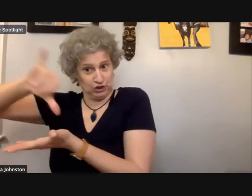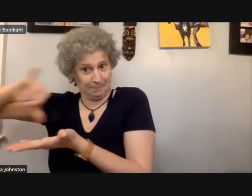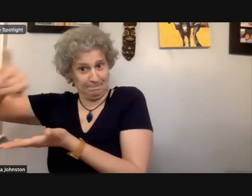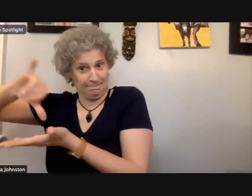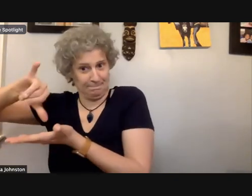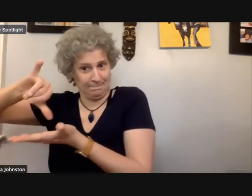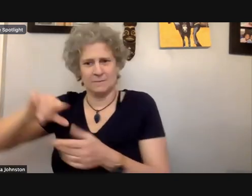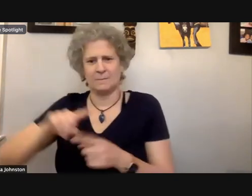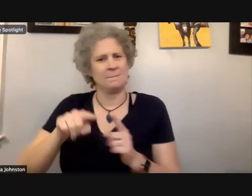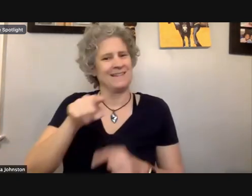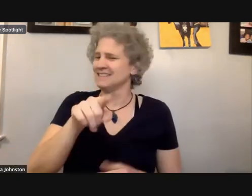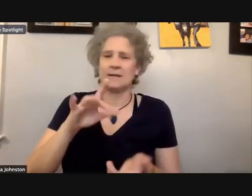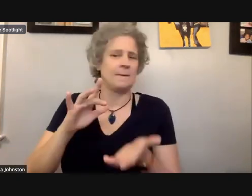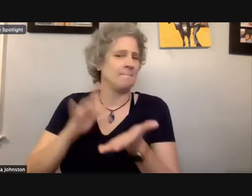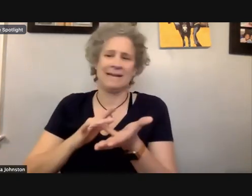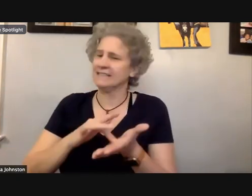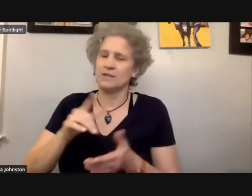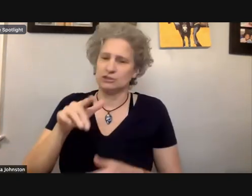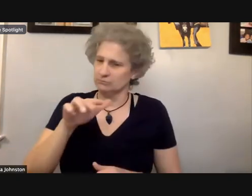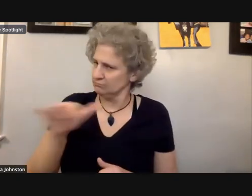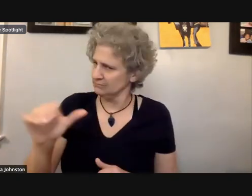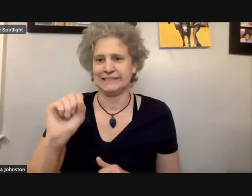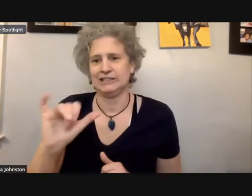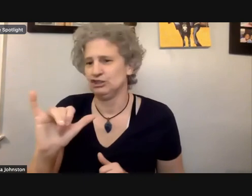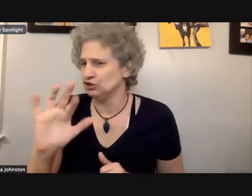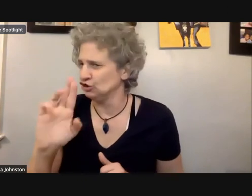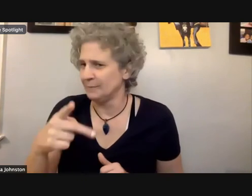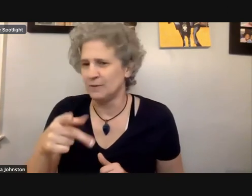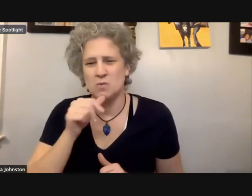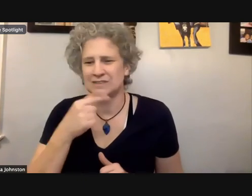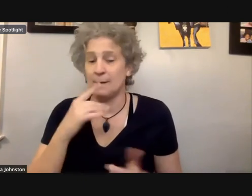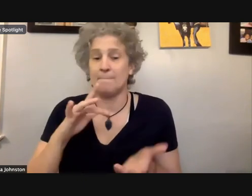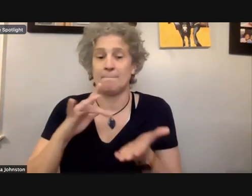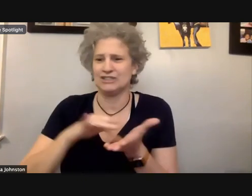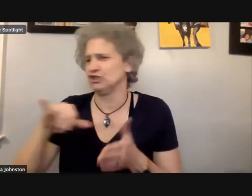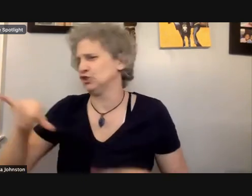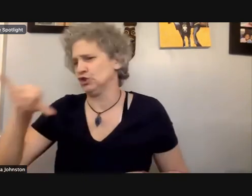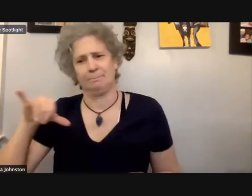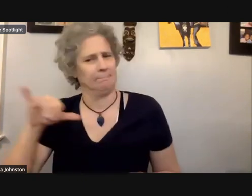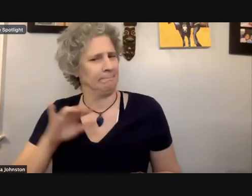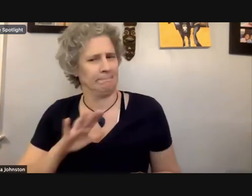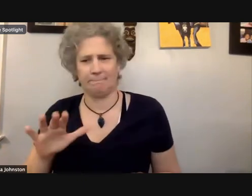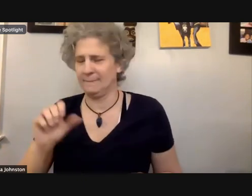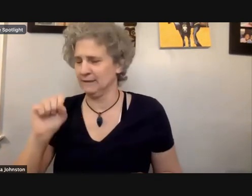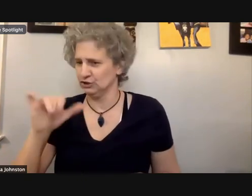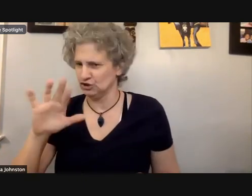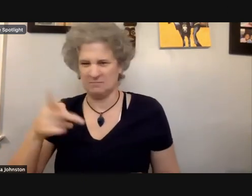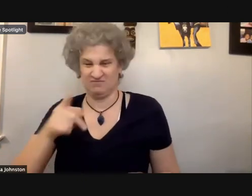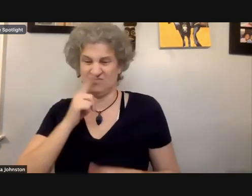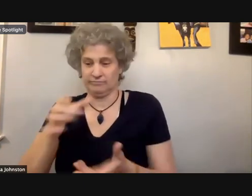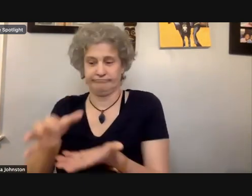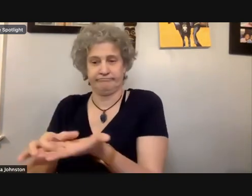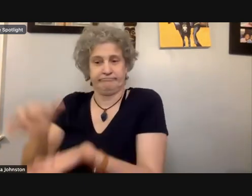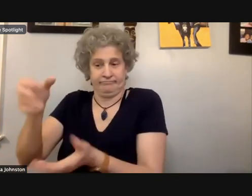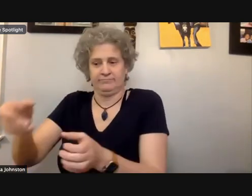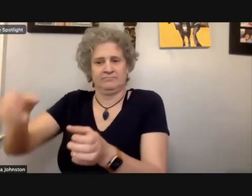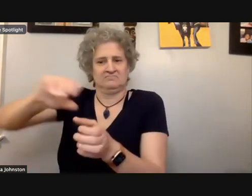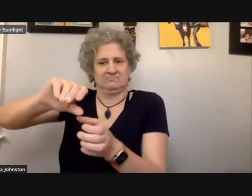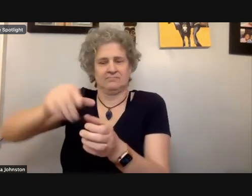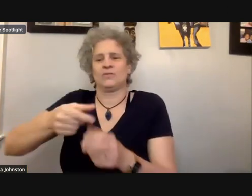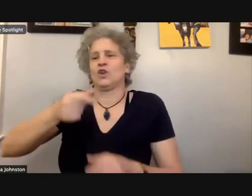So now, when we're talking about syrup for pancakes, it looks like this. If you're talking about syrup for medicine, you spell it